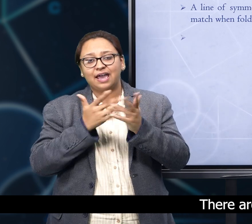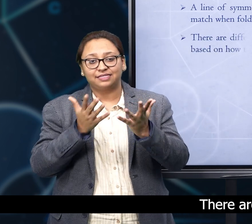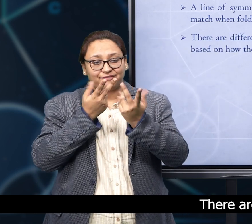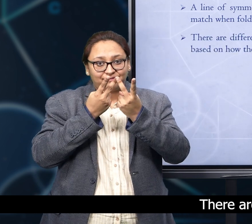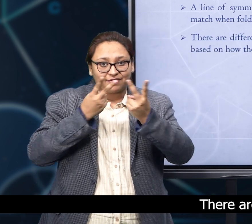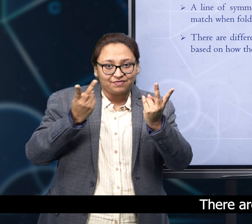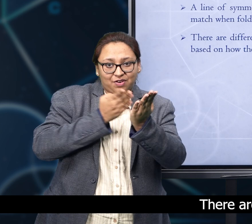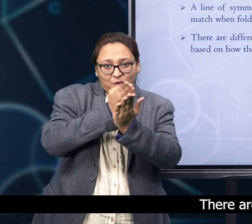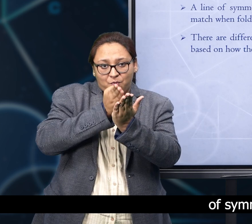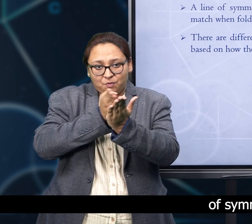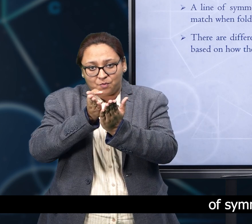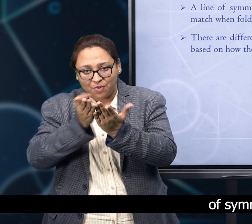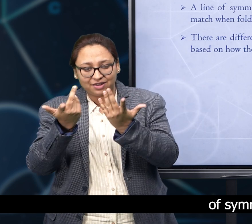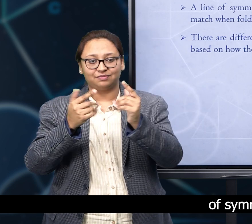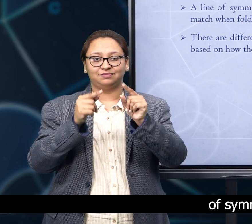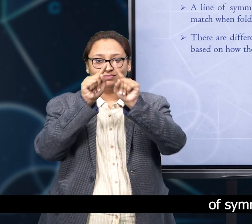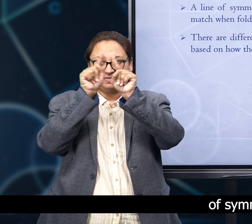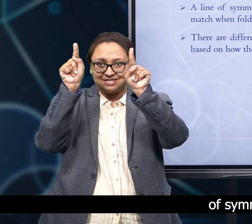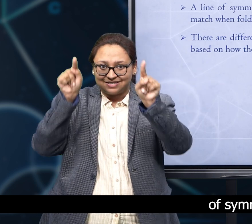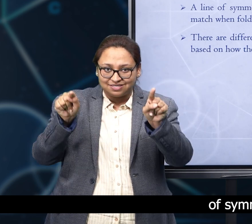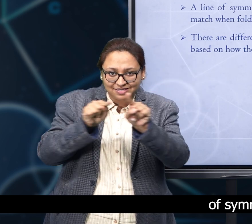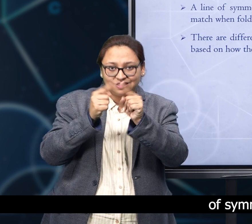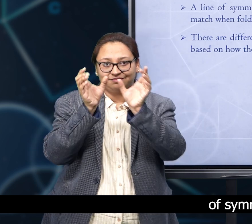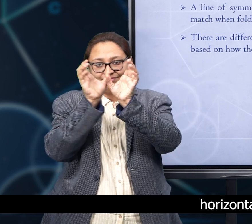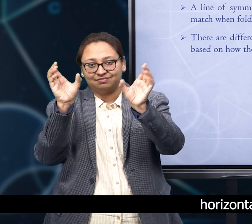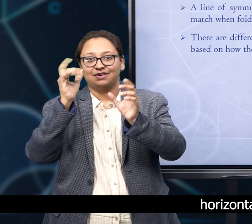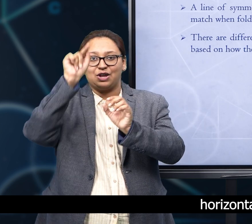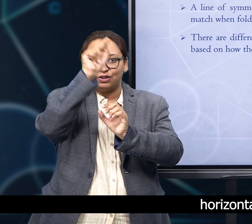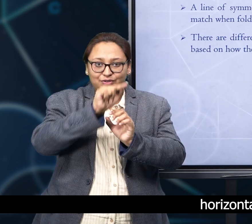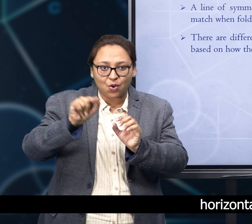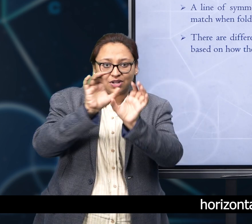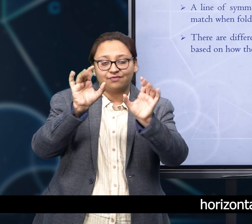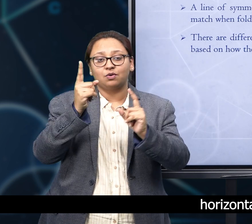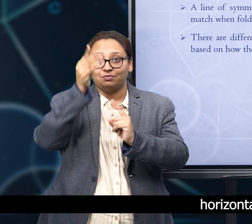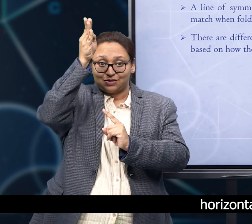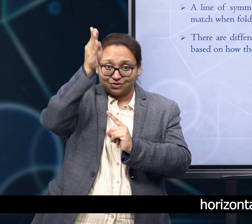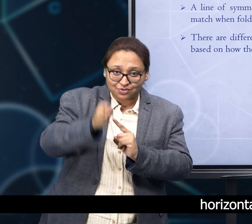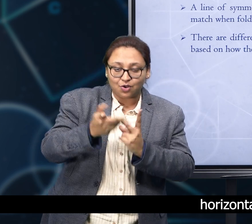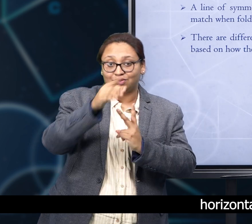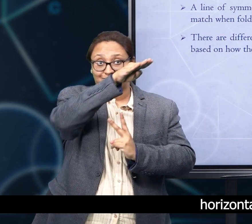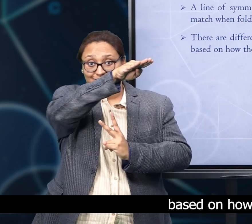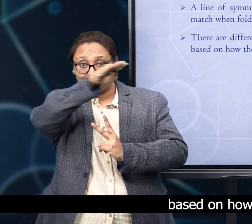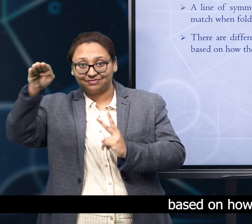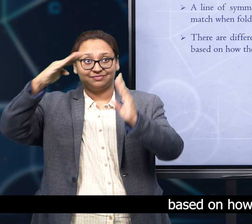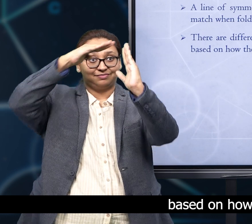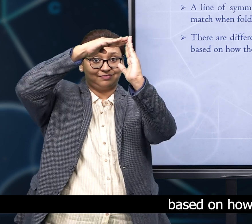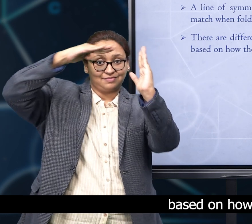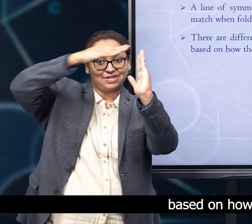There are different types of symmetry: vertical, horizontal, and diagonal, based on how the